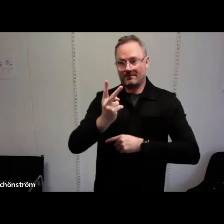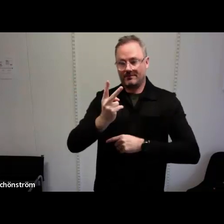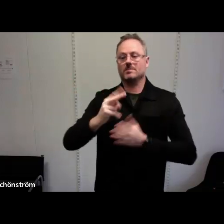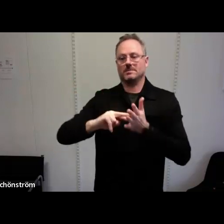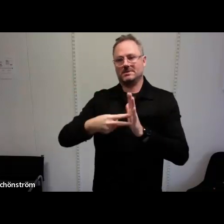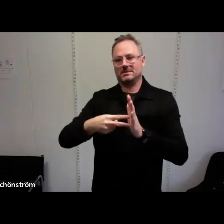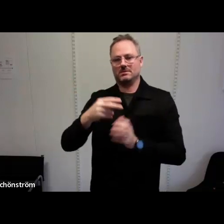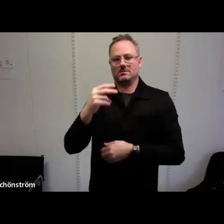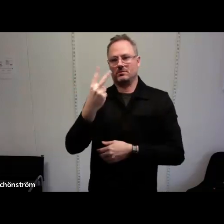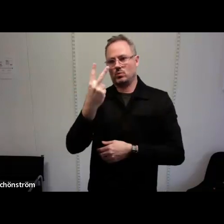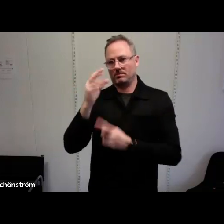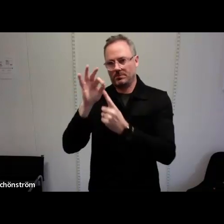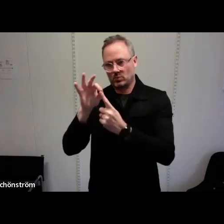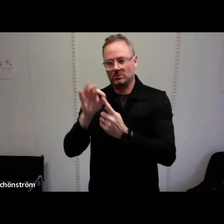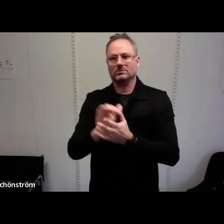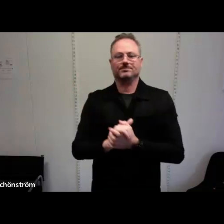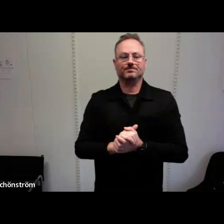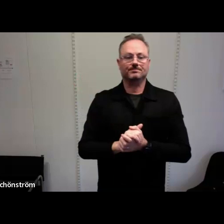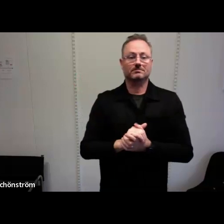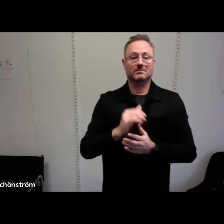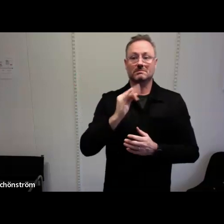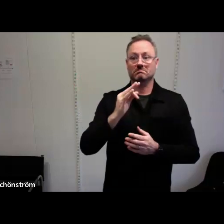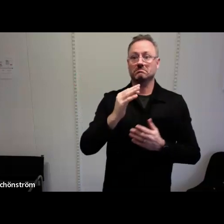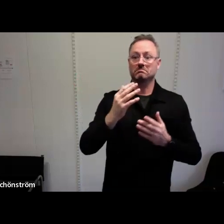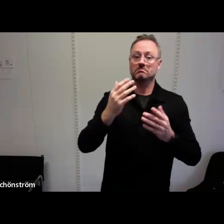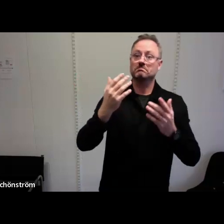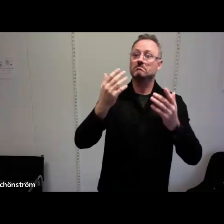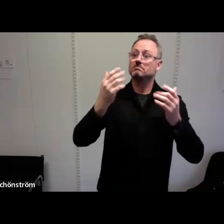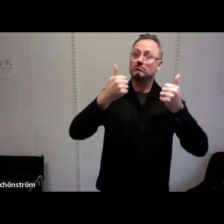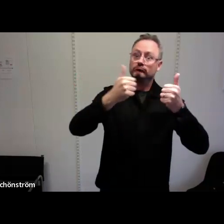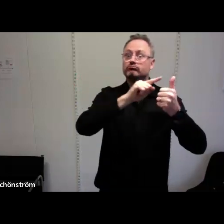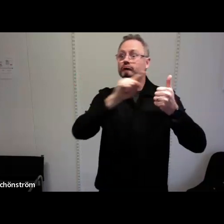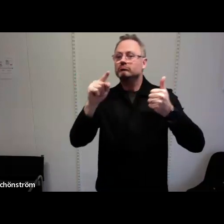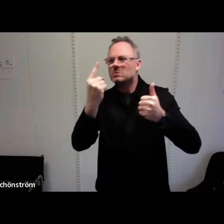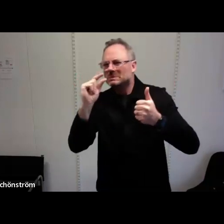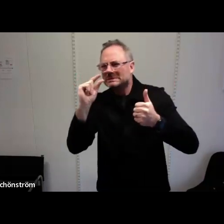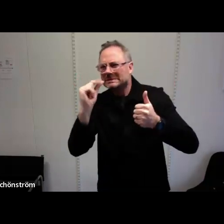And then they can reach higher scores as they do better and better from there.